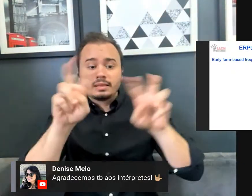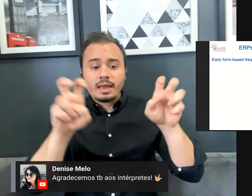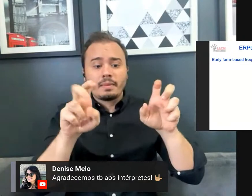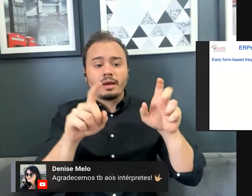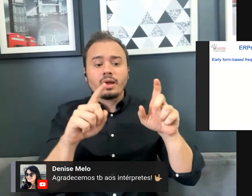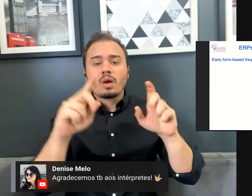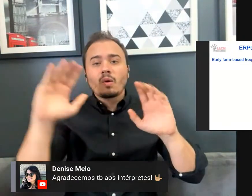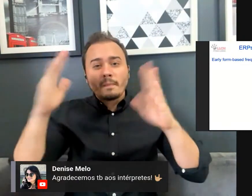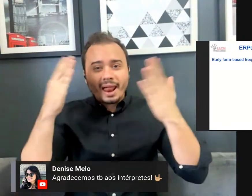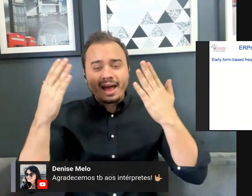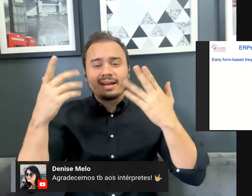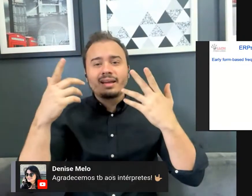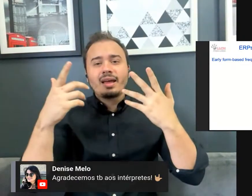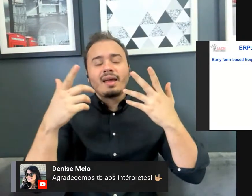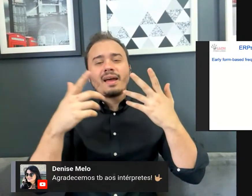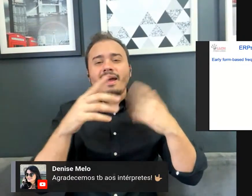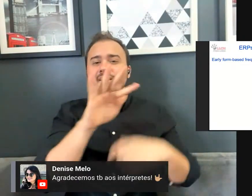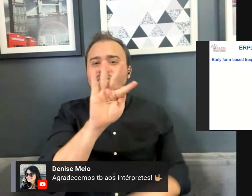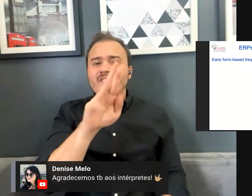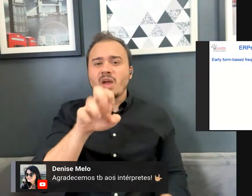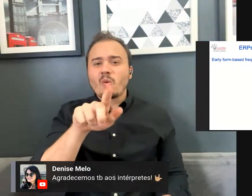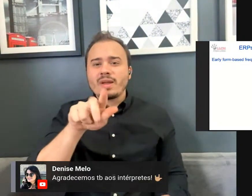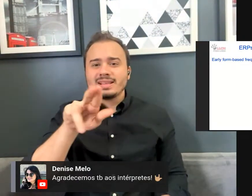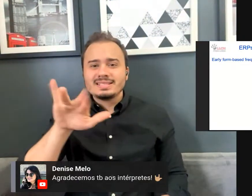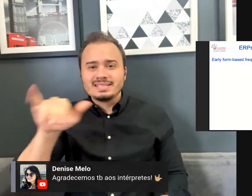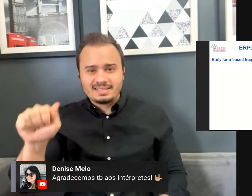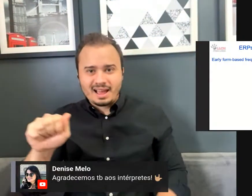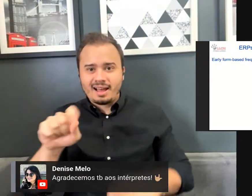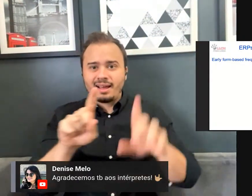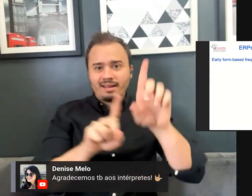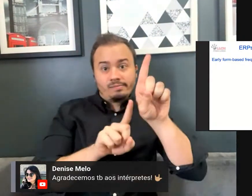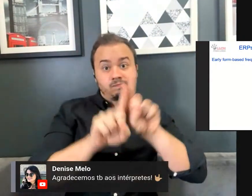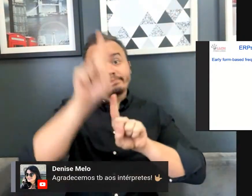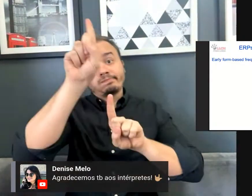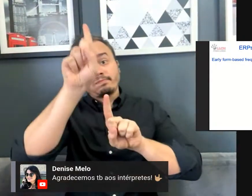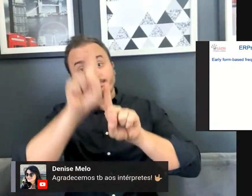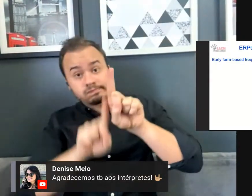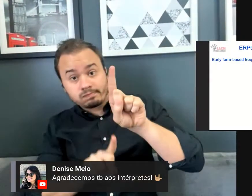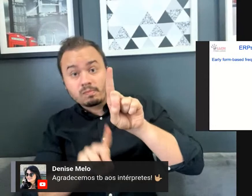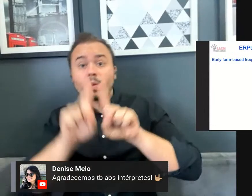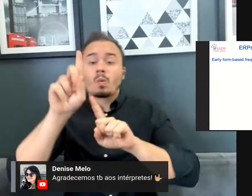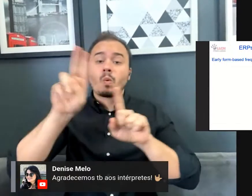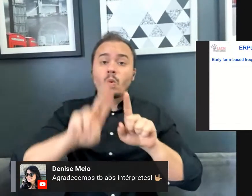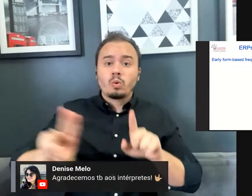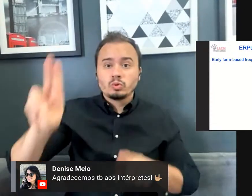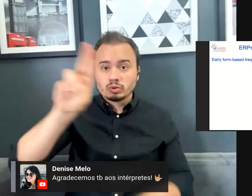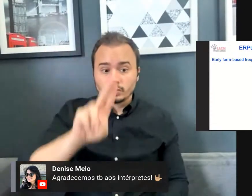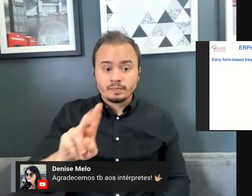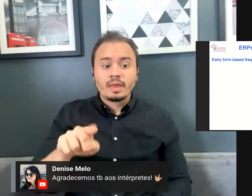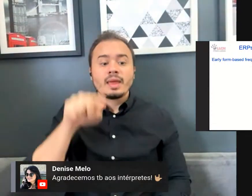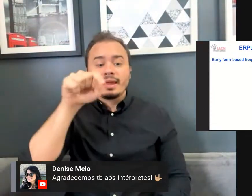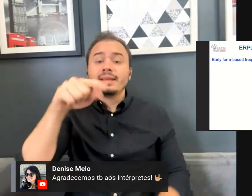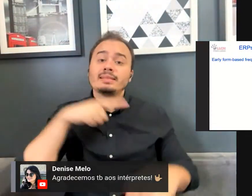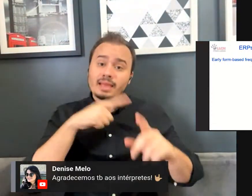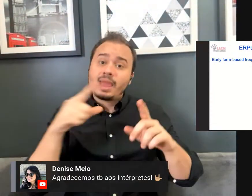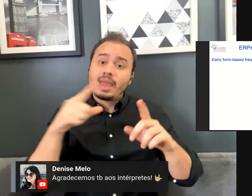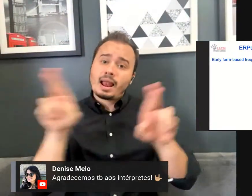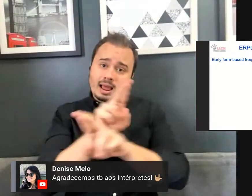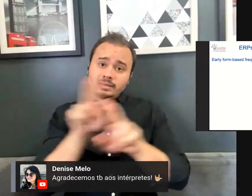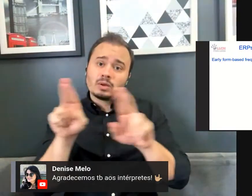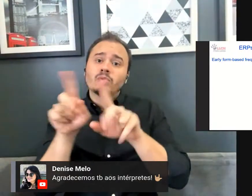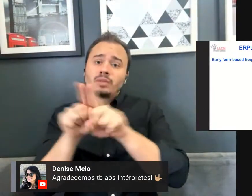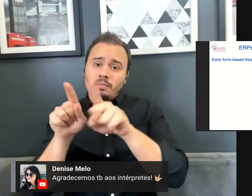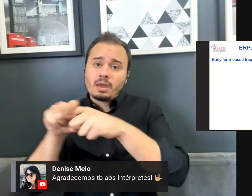different places. In particular, frequency of an item is represented with this phonological form, as well as with